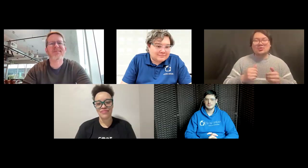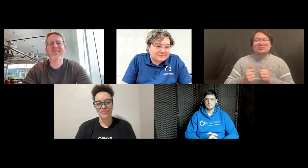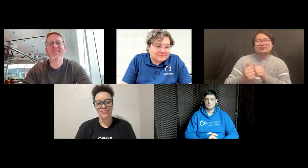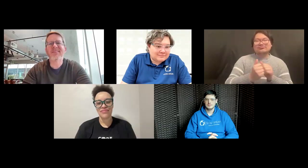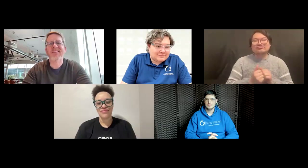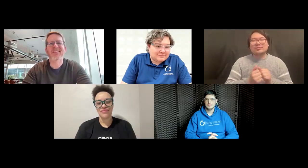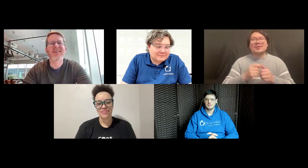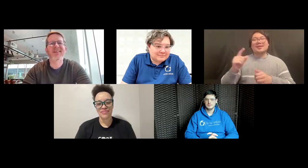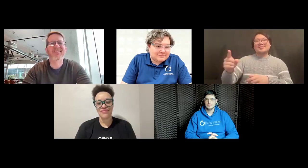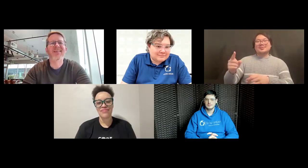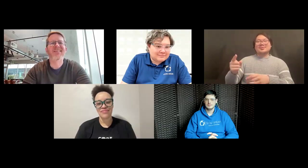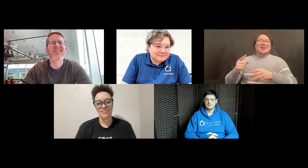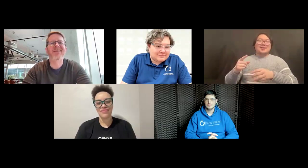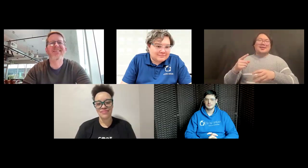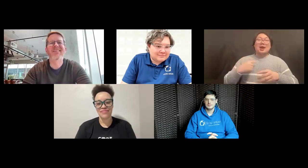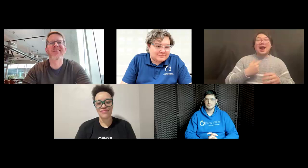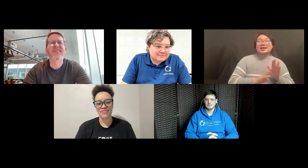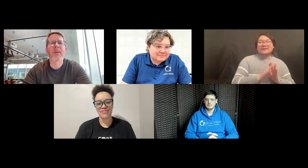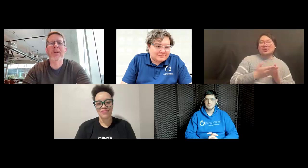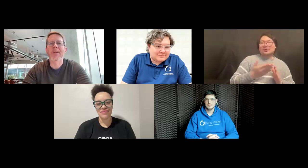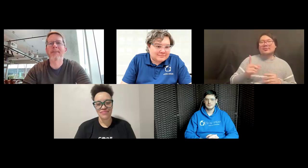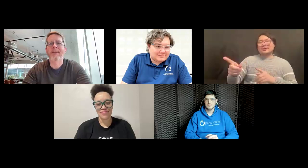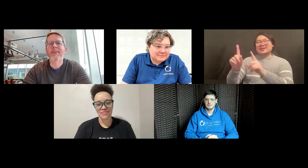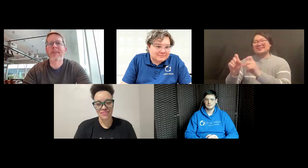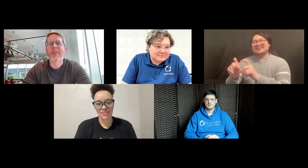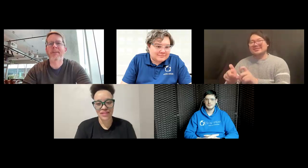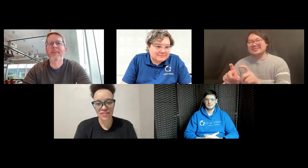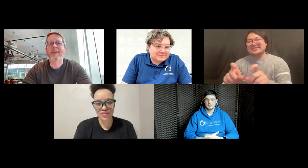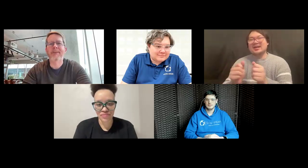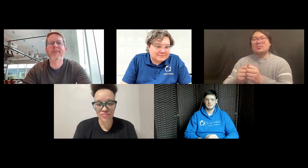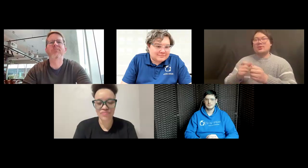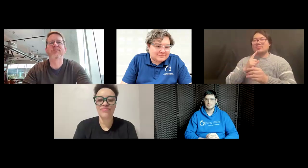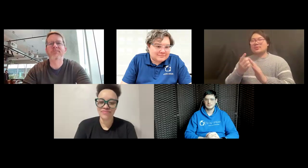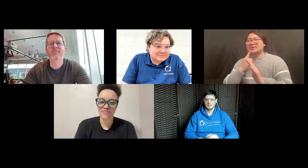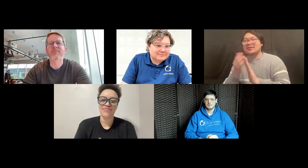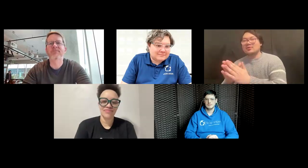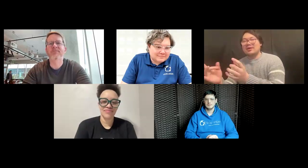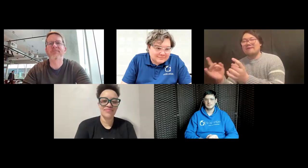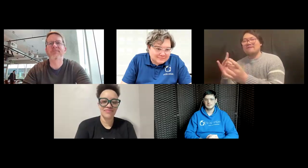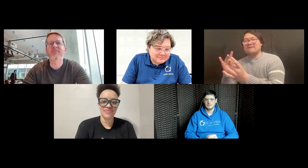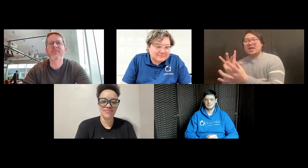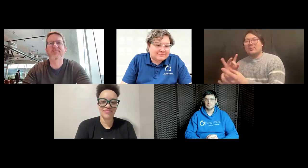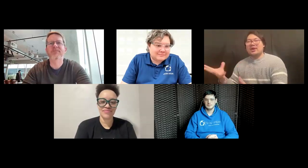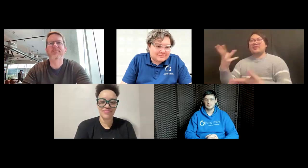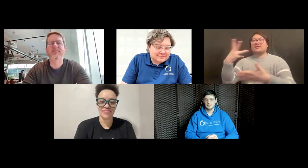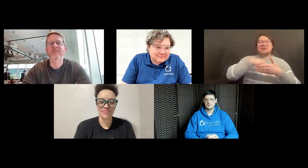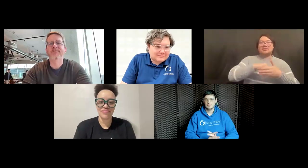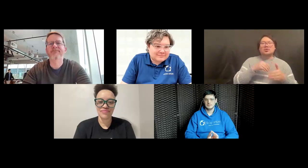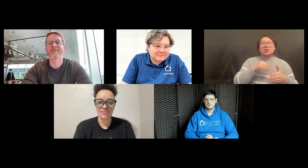work very closely together as a team. And I develop things and others test them and make sure we're getting